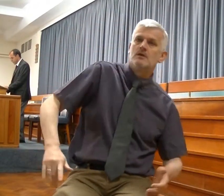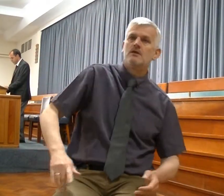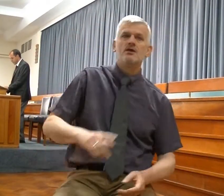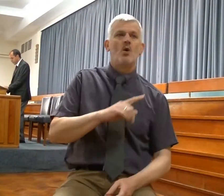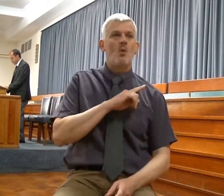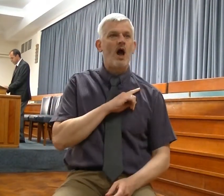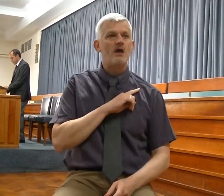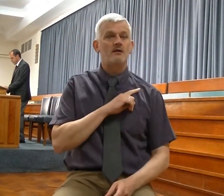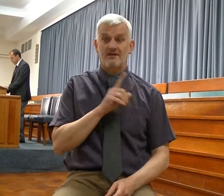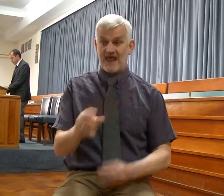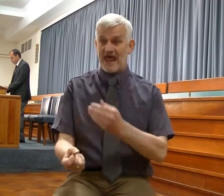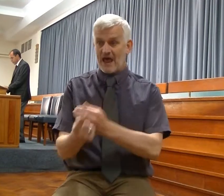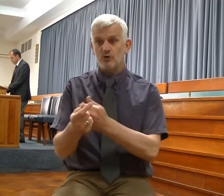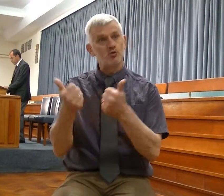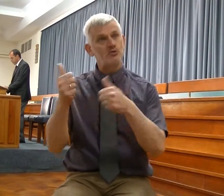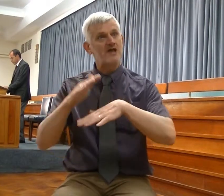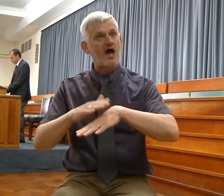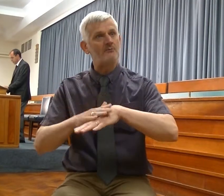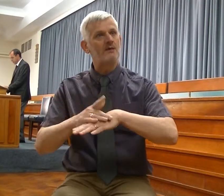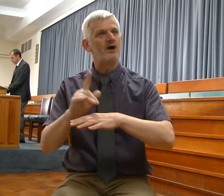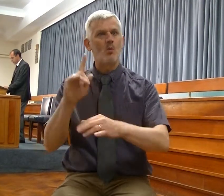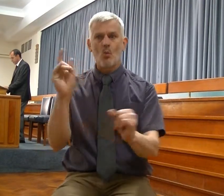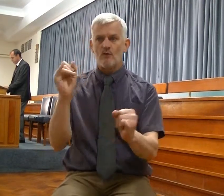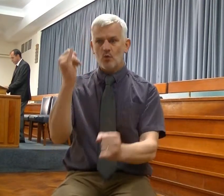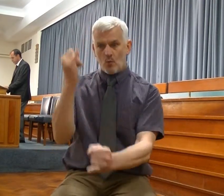green tree, what shall be done in the dry?